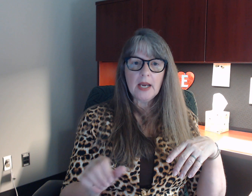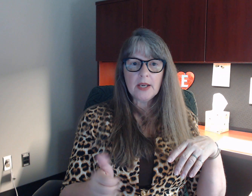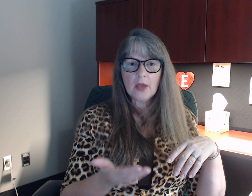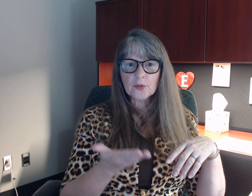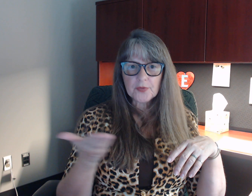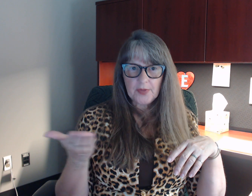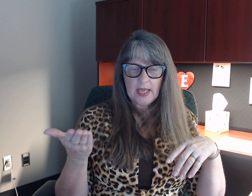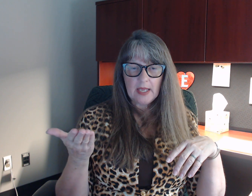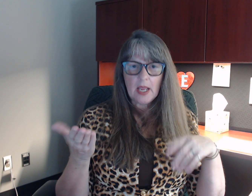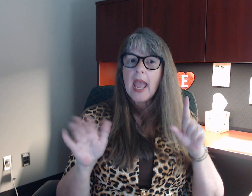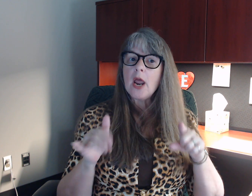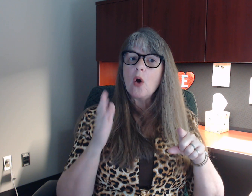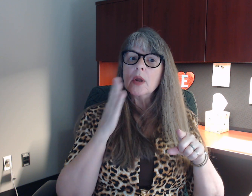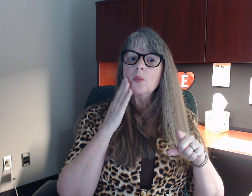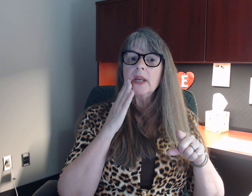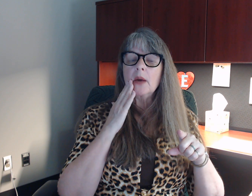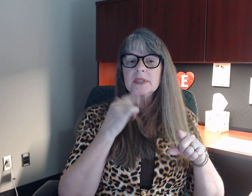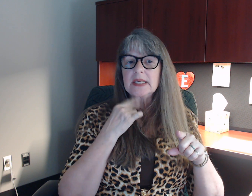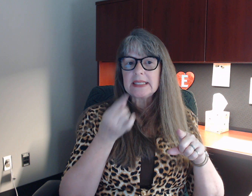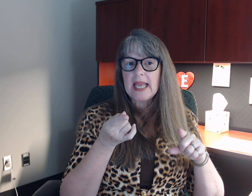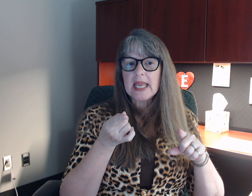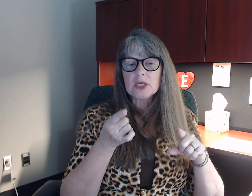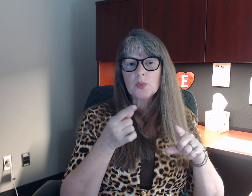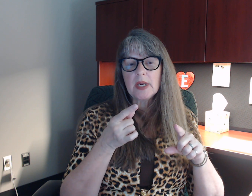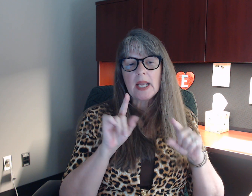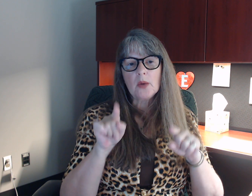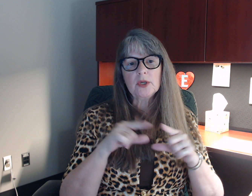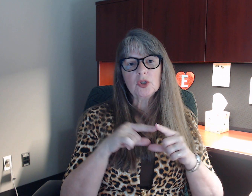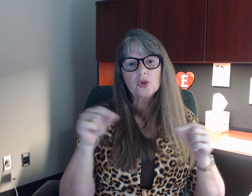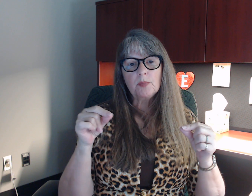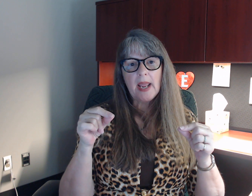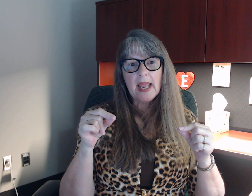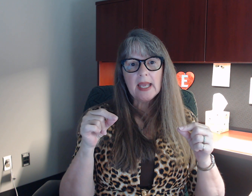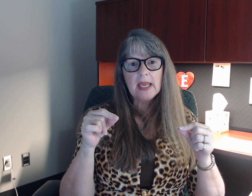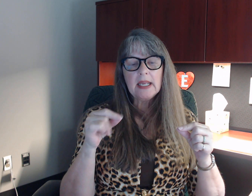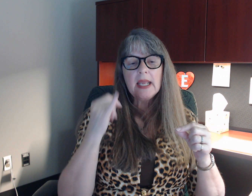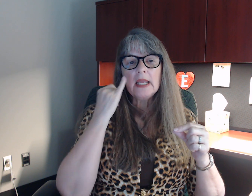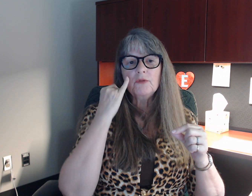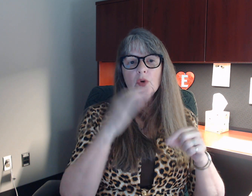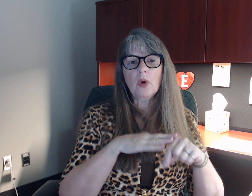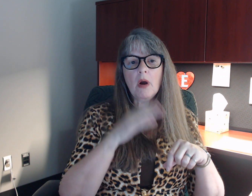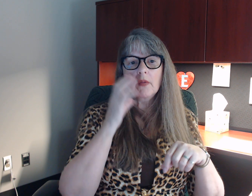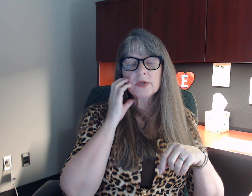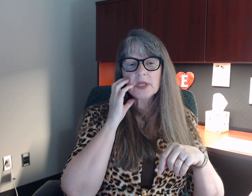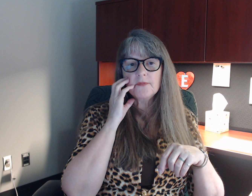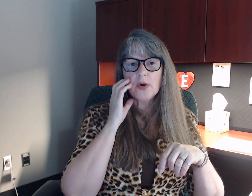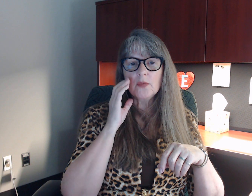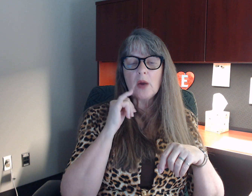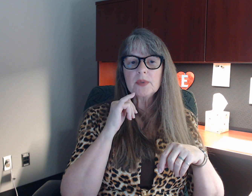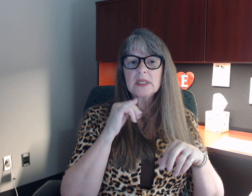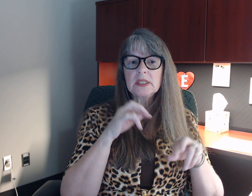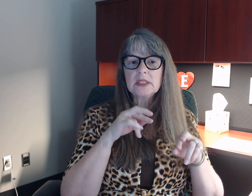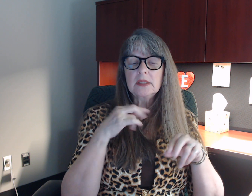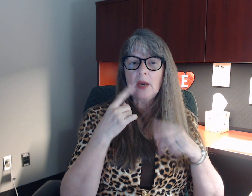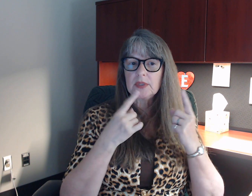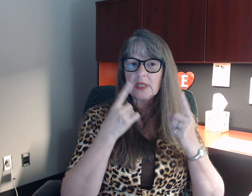Another thing, and when I was going to say is when I went to Japan, if you were on the cell phone, that was